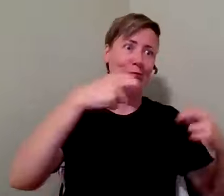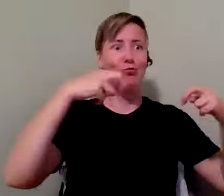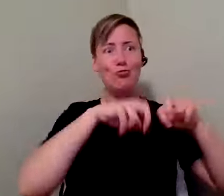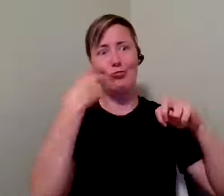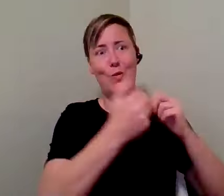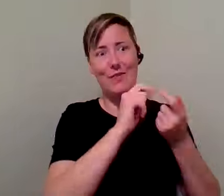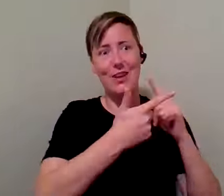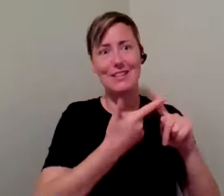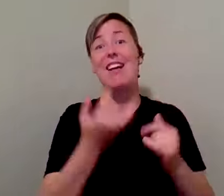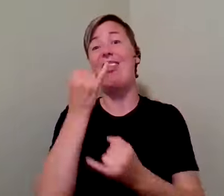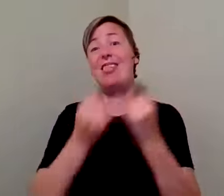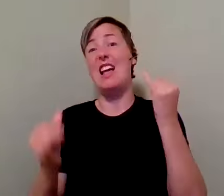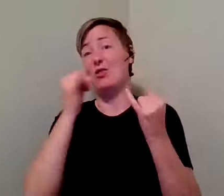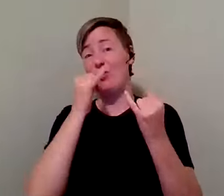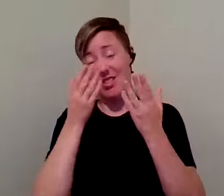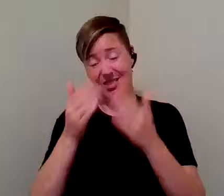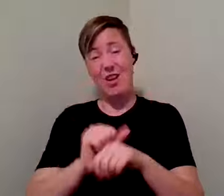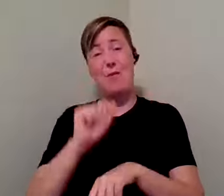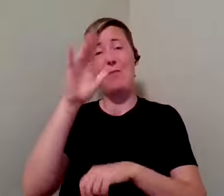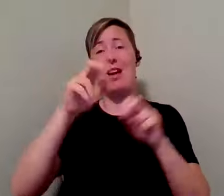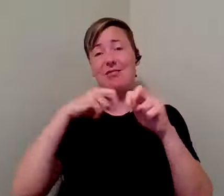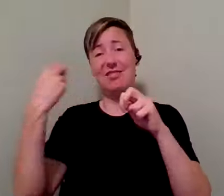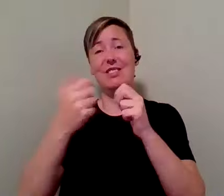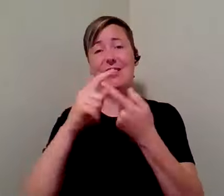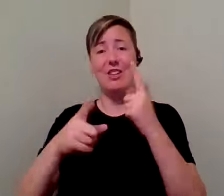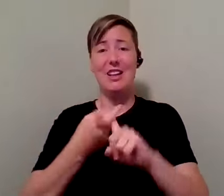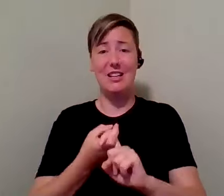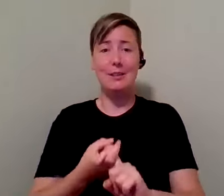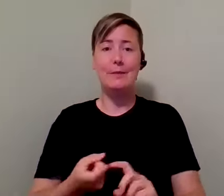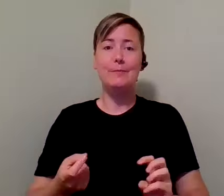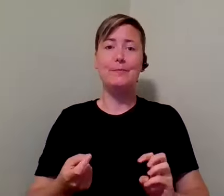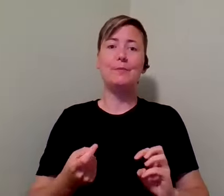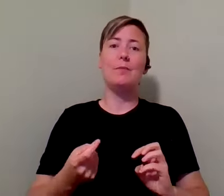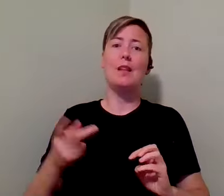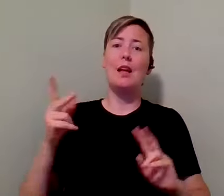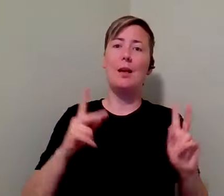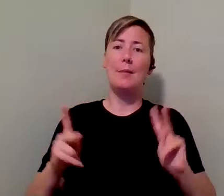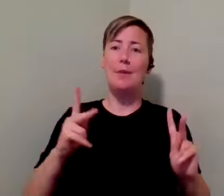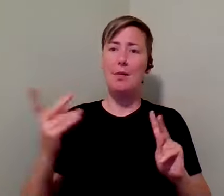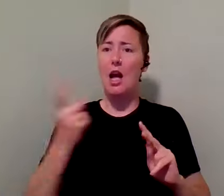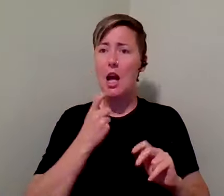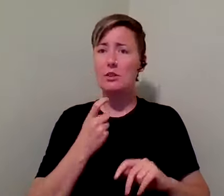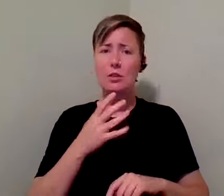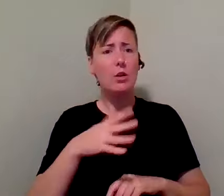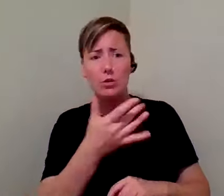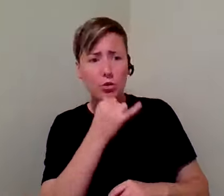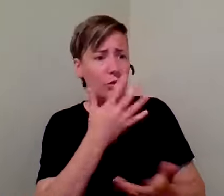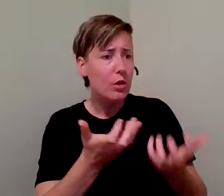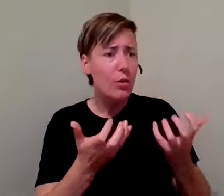And they said, "What are you drinking?" Now I was too ashamed and embarrassed to say that as a 28-year-old,